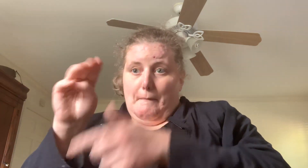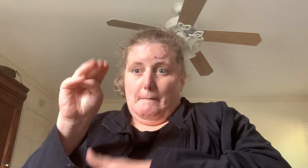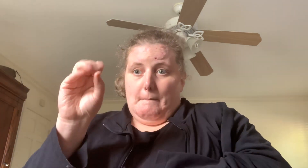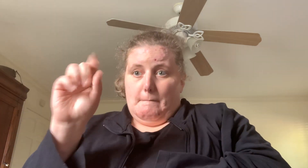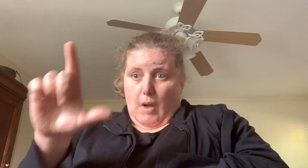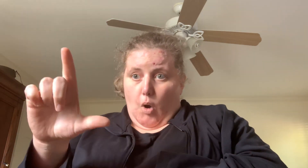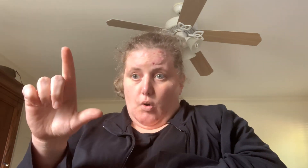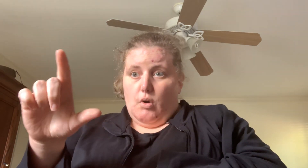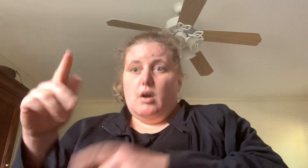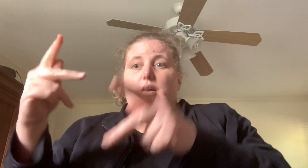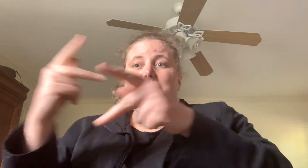at the coefficients.